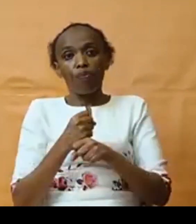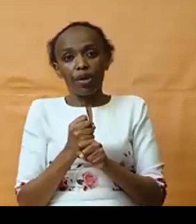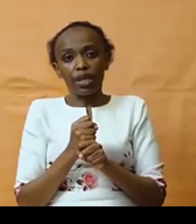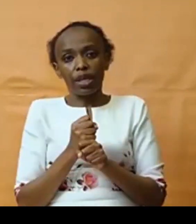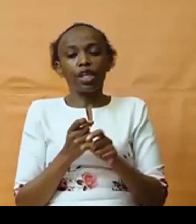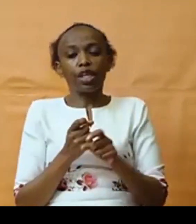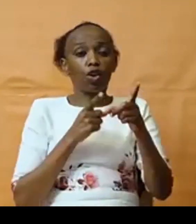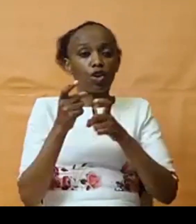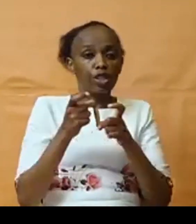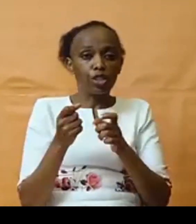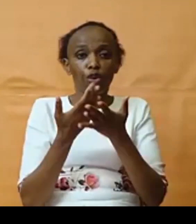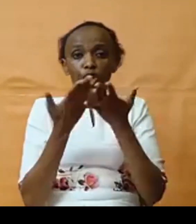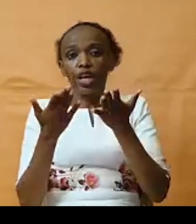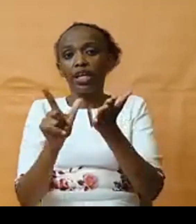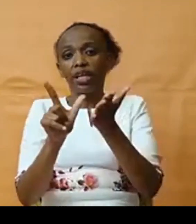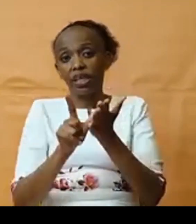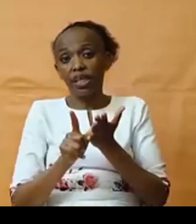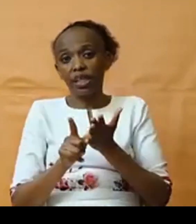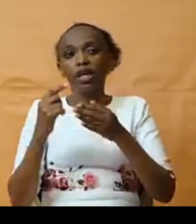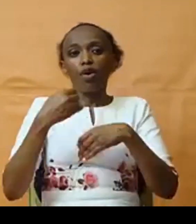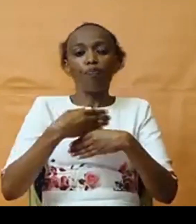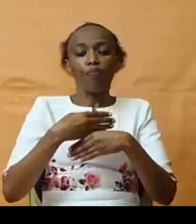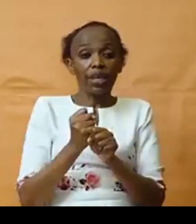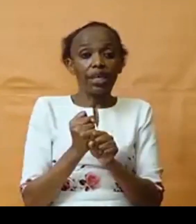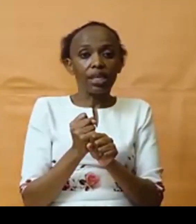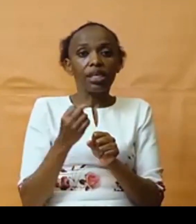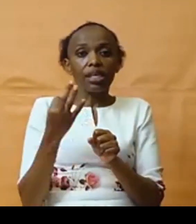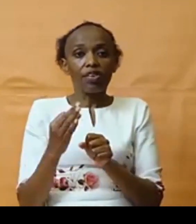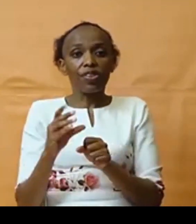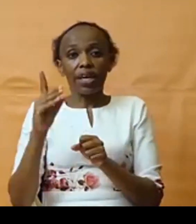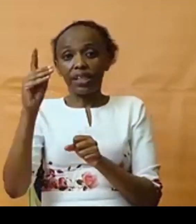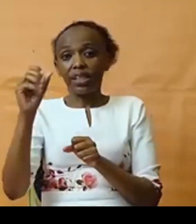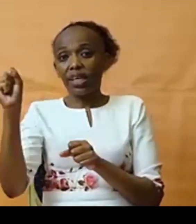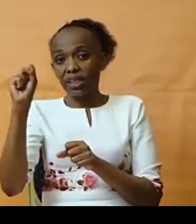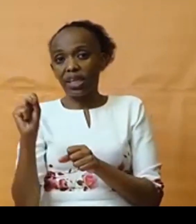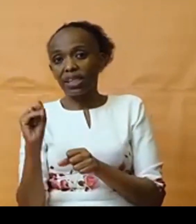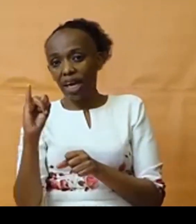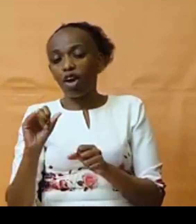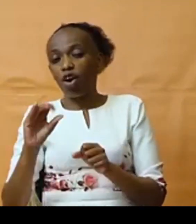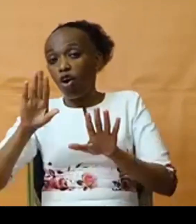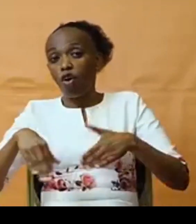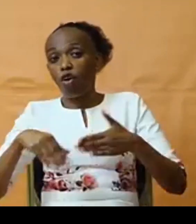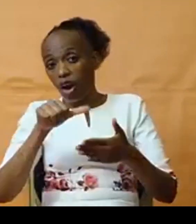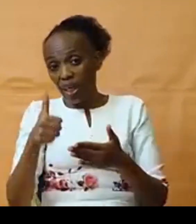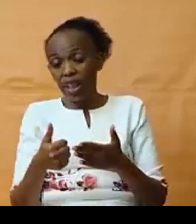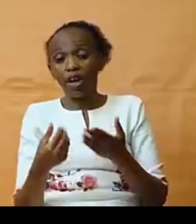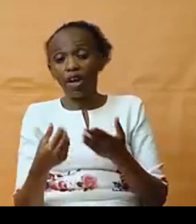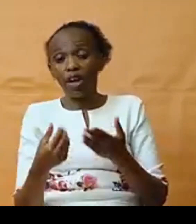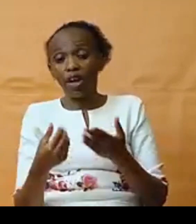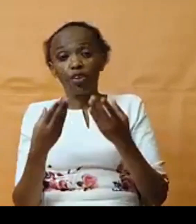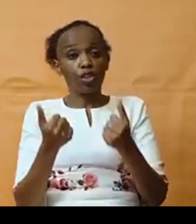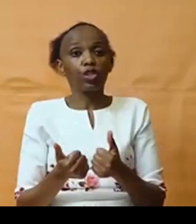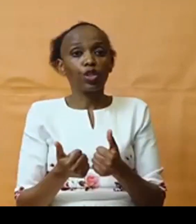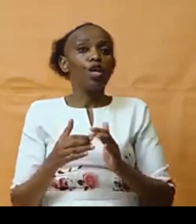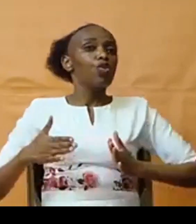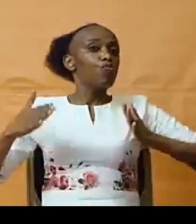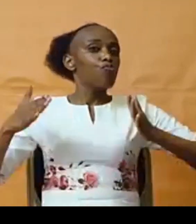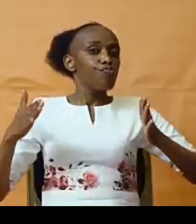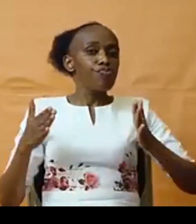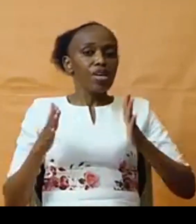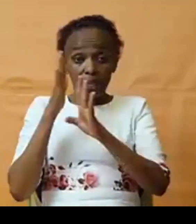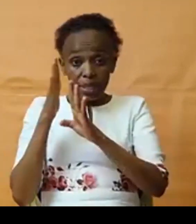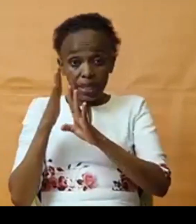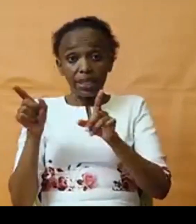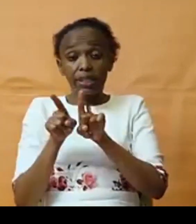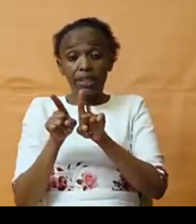the coordination of any debt restructuring, whether under the DSSI or other, or resolution, really hugely complex. And we are